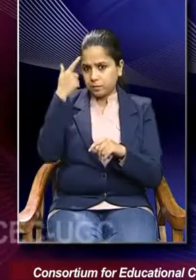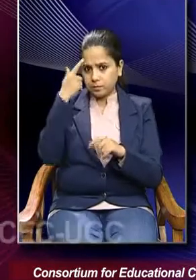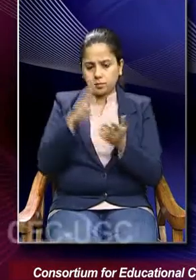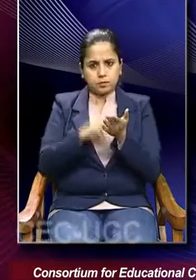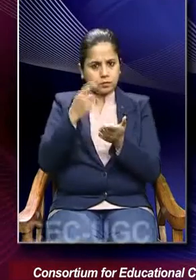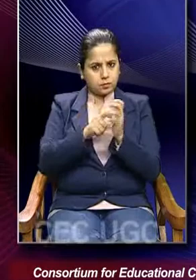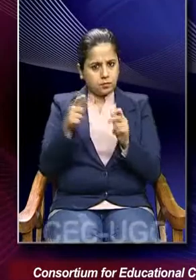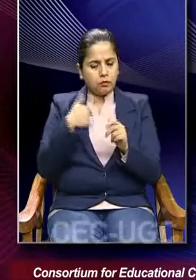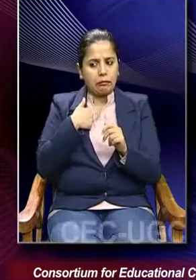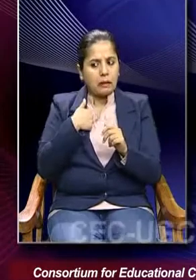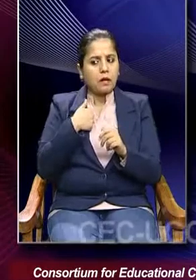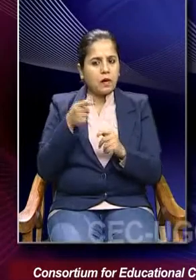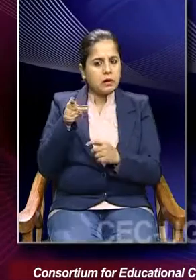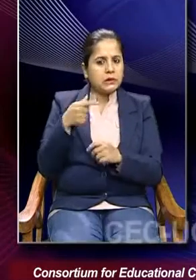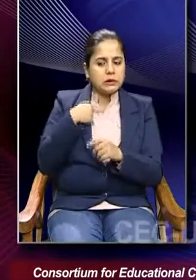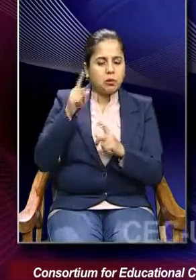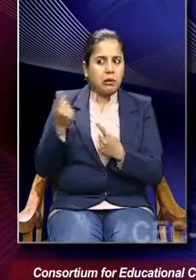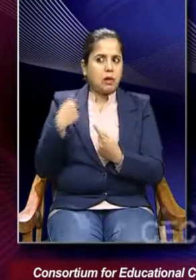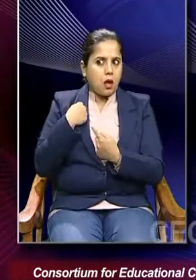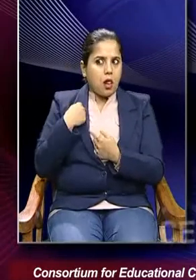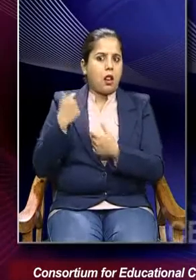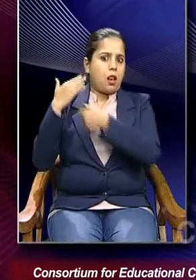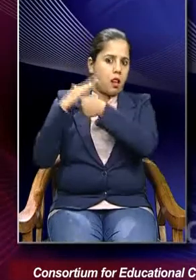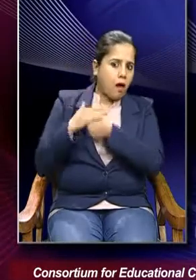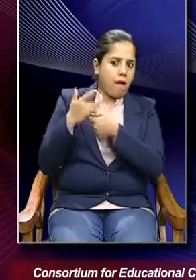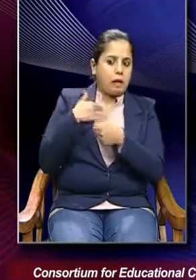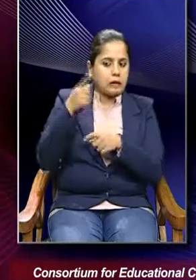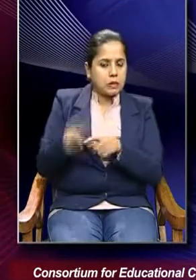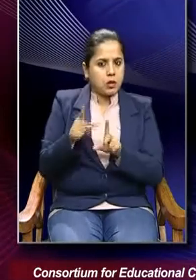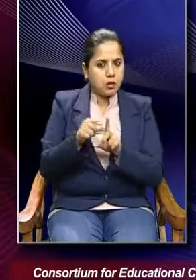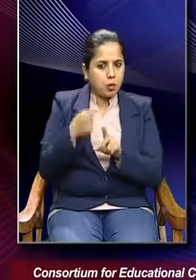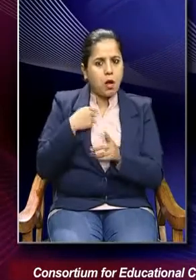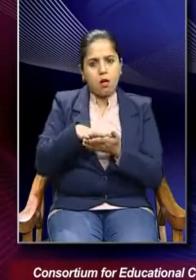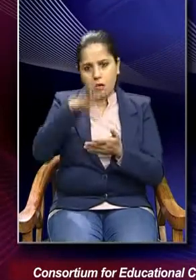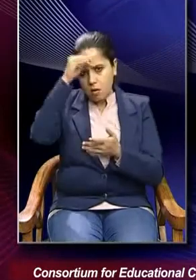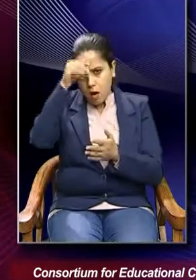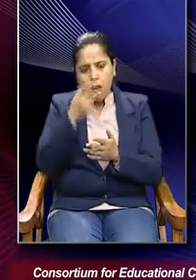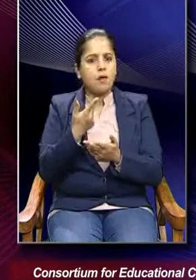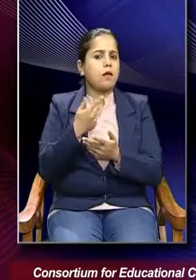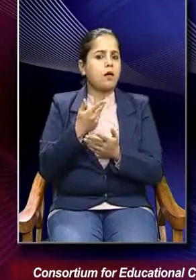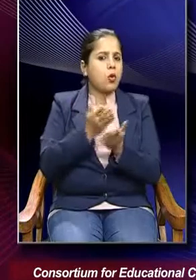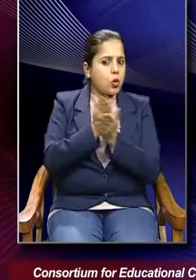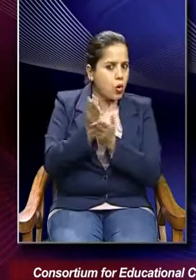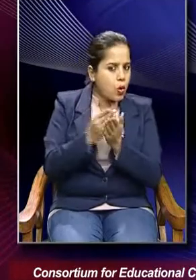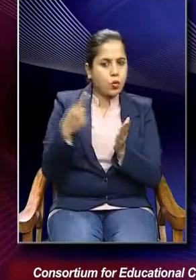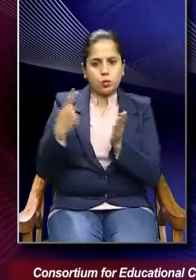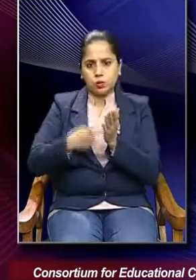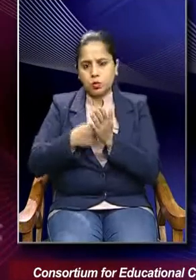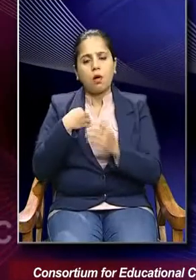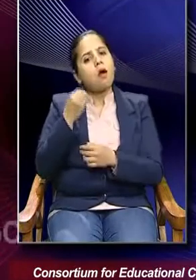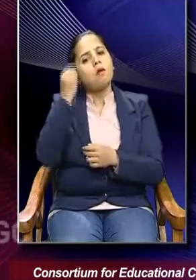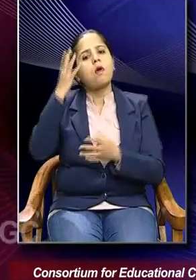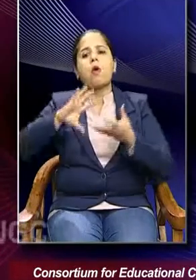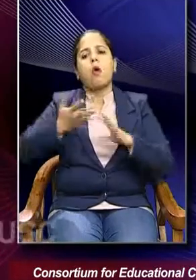morally abiding. We learn about the norms, we learn about the ways of our life, we will become aware of